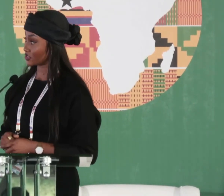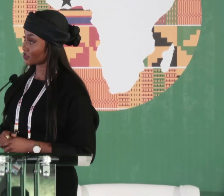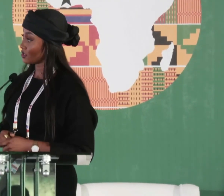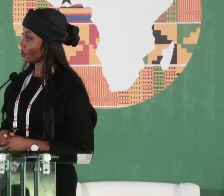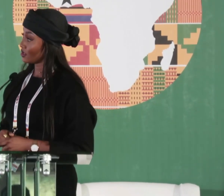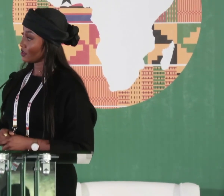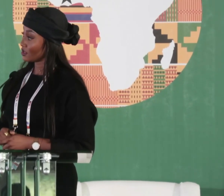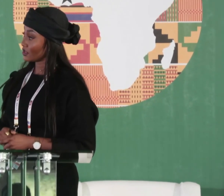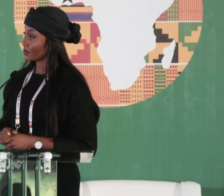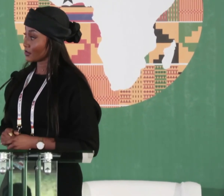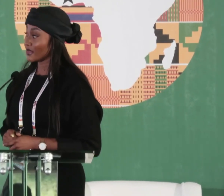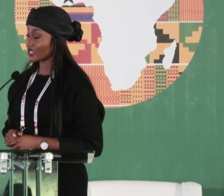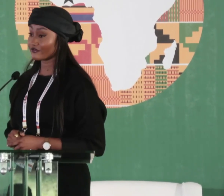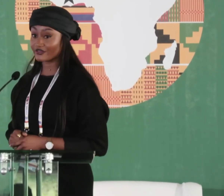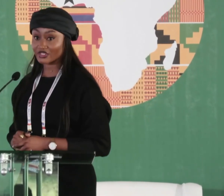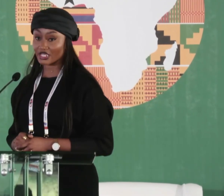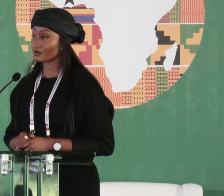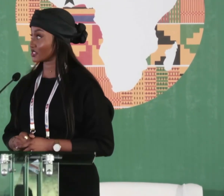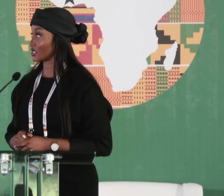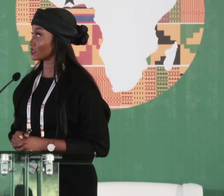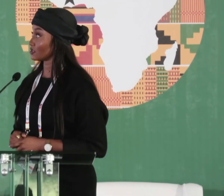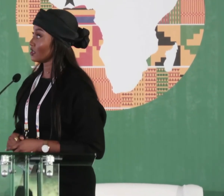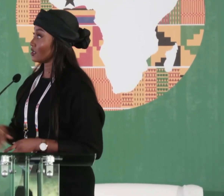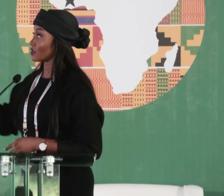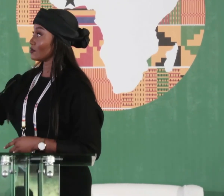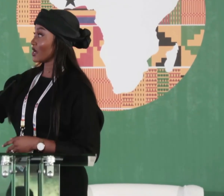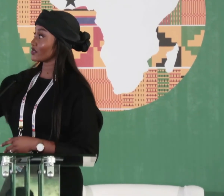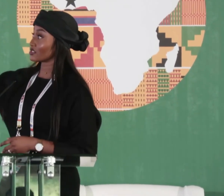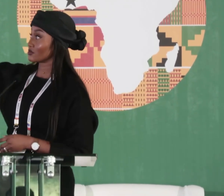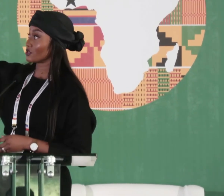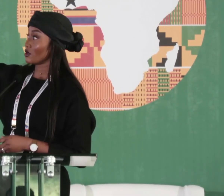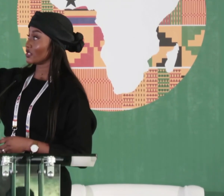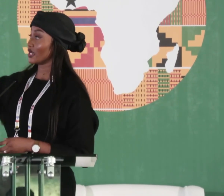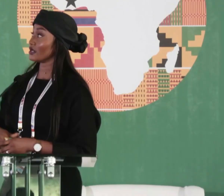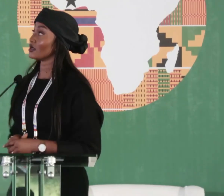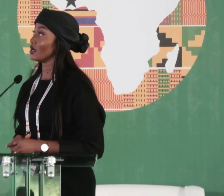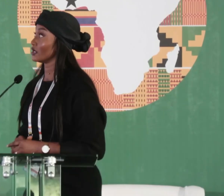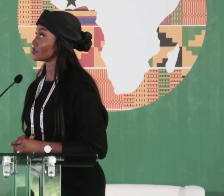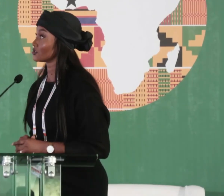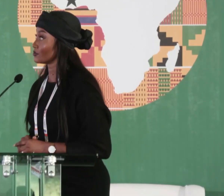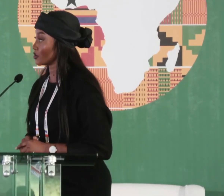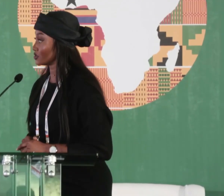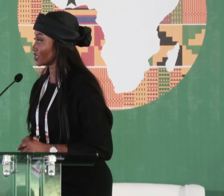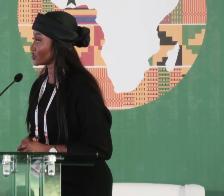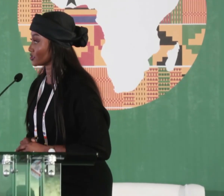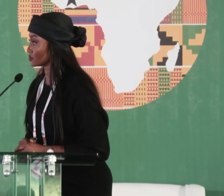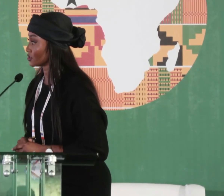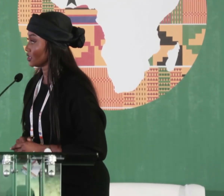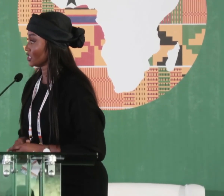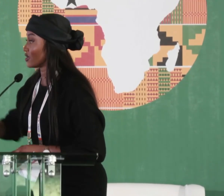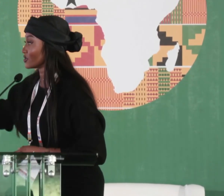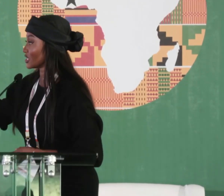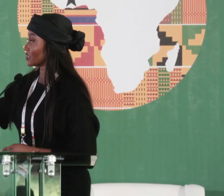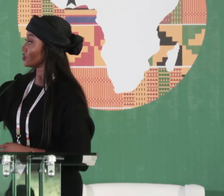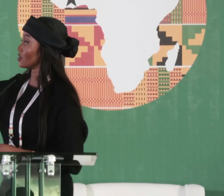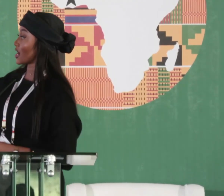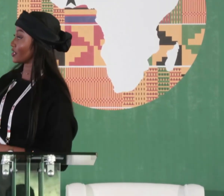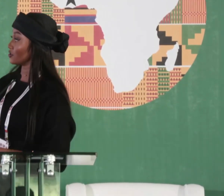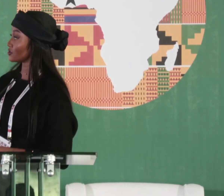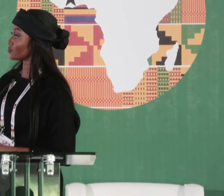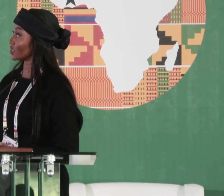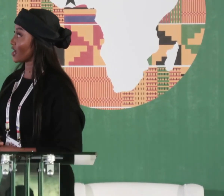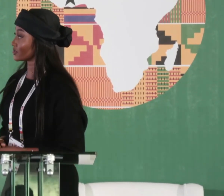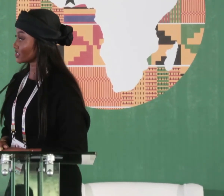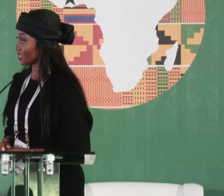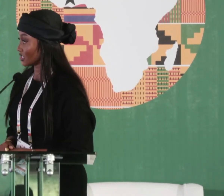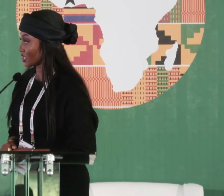years. Making 58% in comparison to the other subpopulation. Now looking at the young adults,